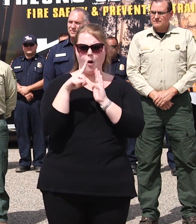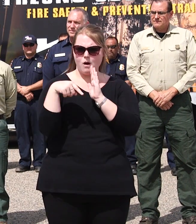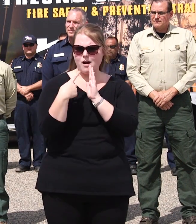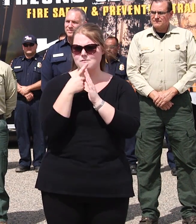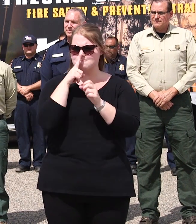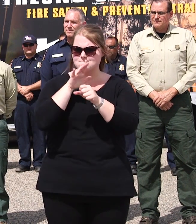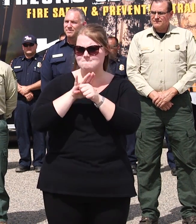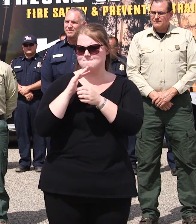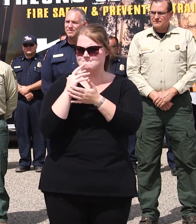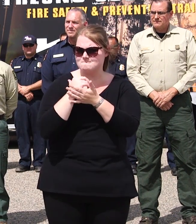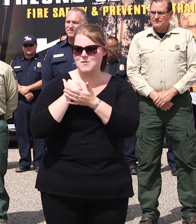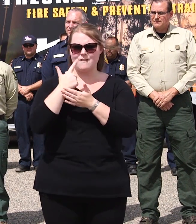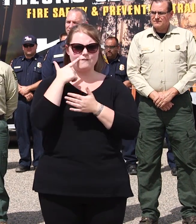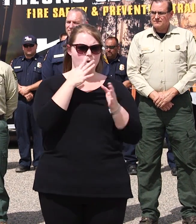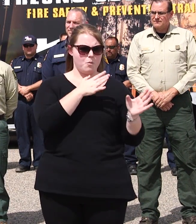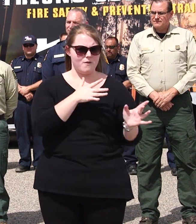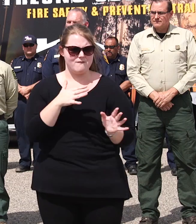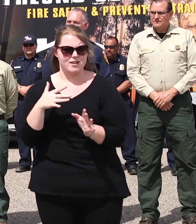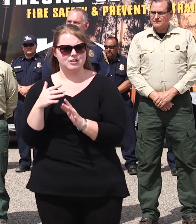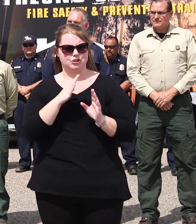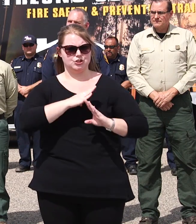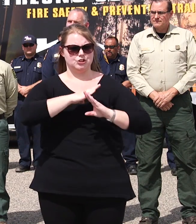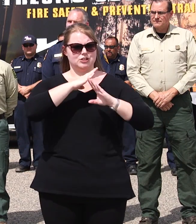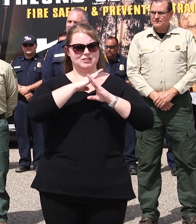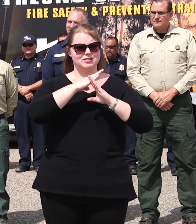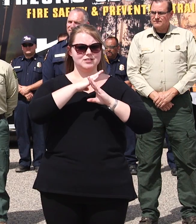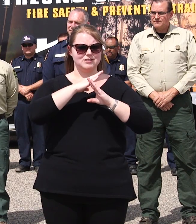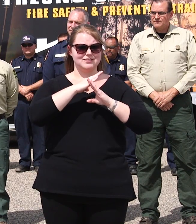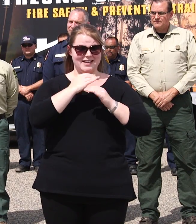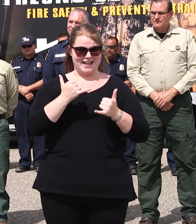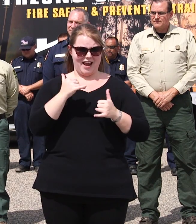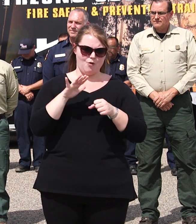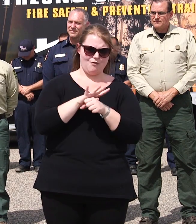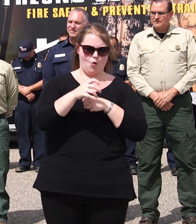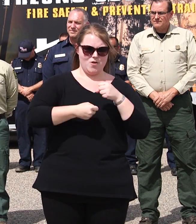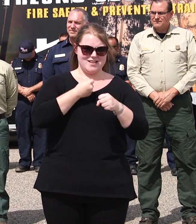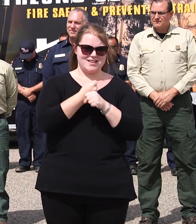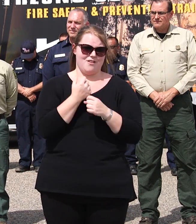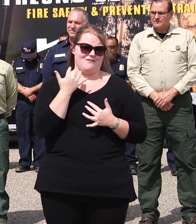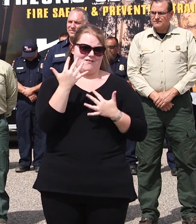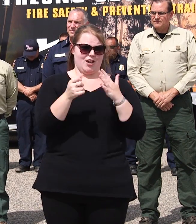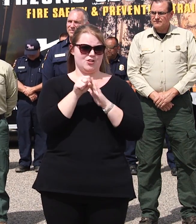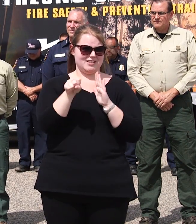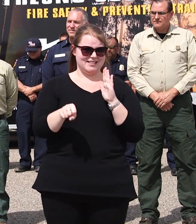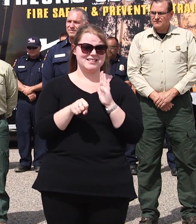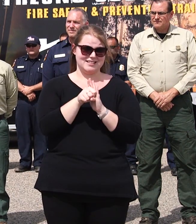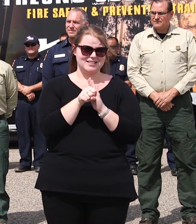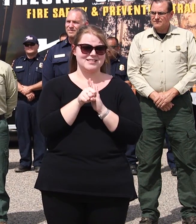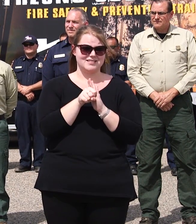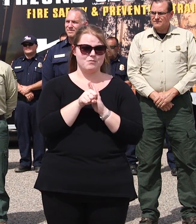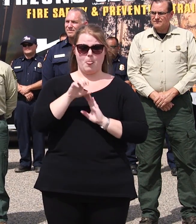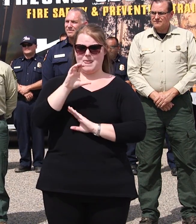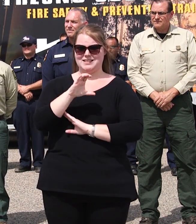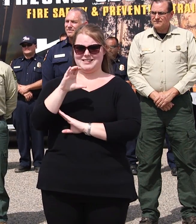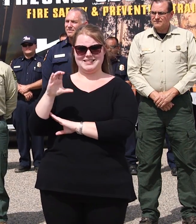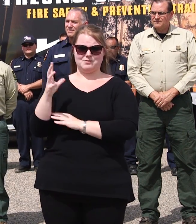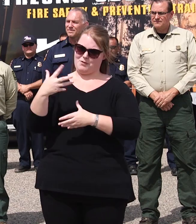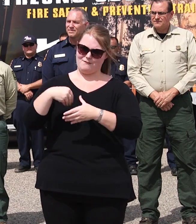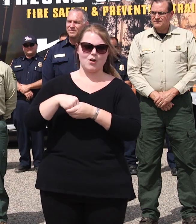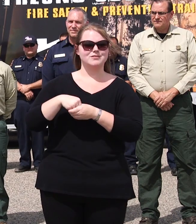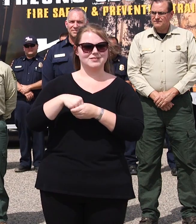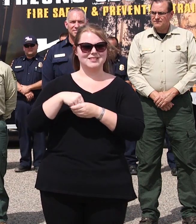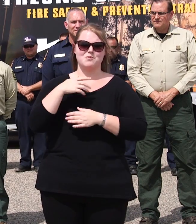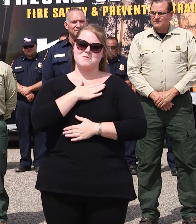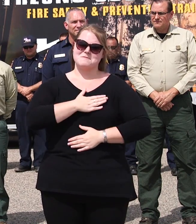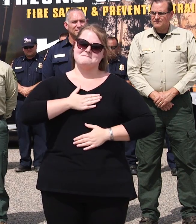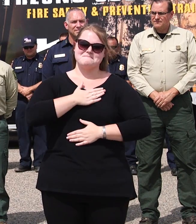of prevention and preparation work that now is a year-round fire season. The CCC is part of that mission, and we're pleased to be